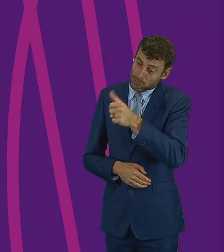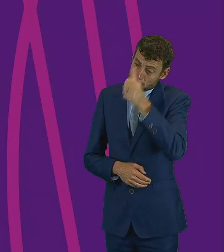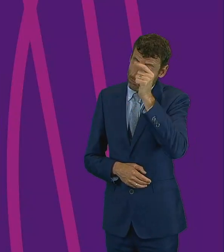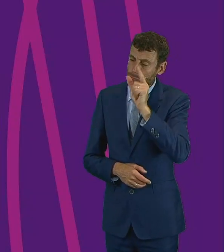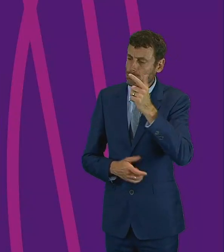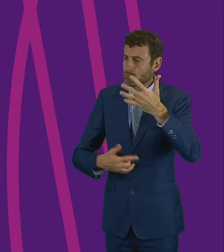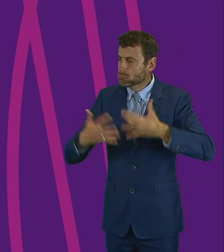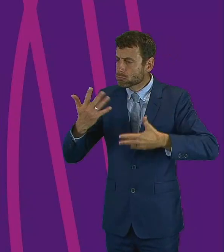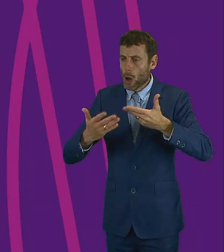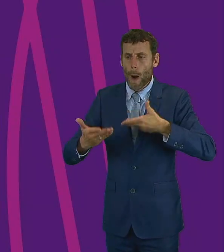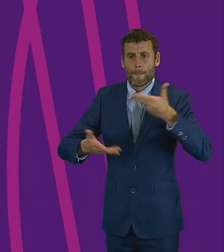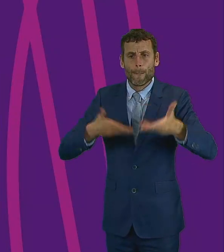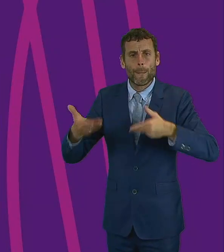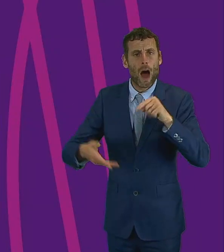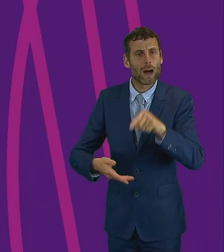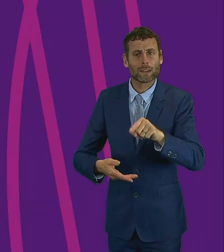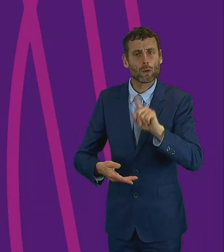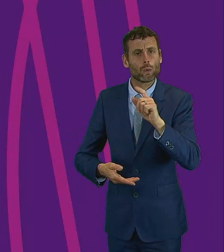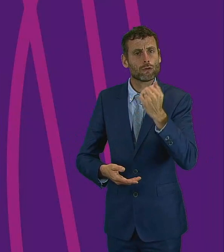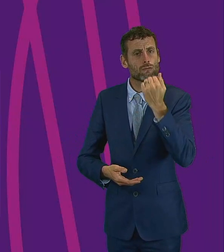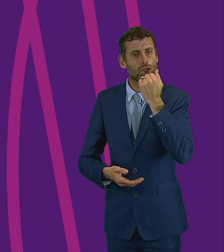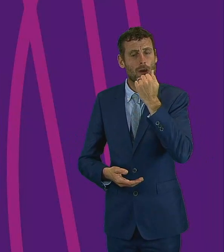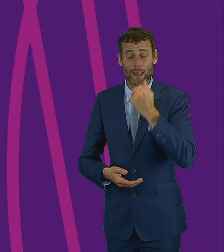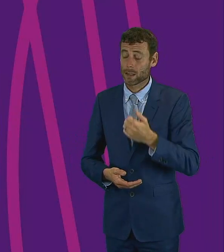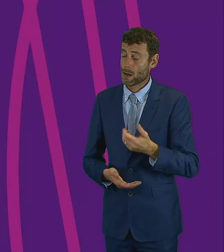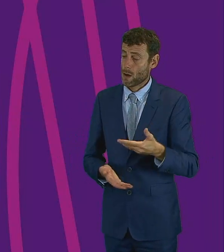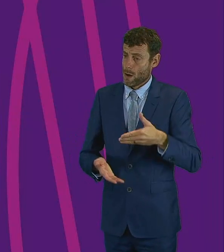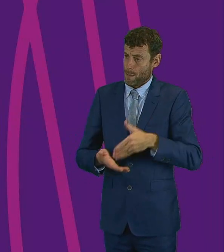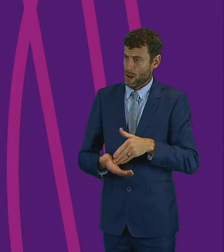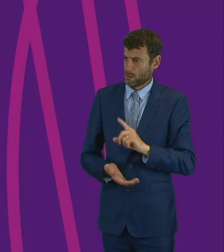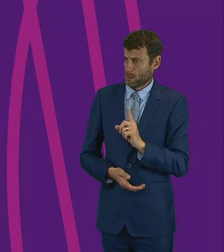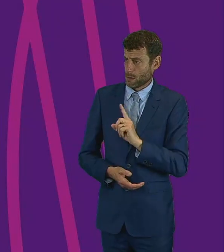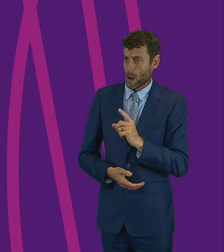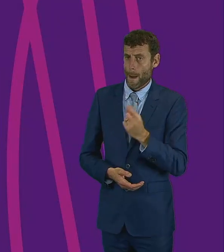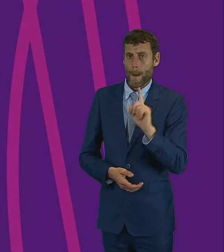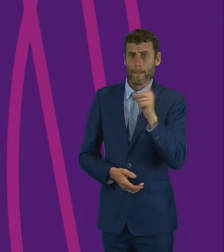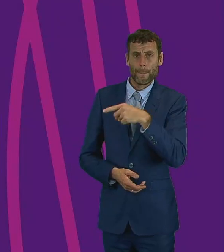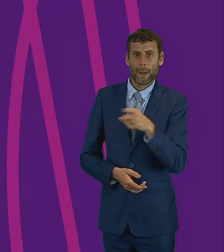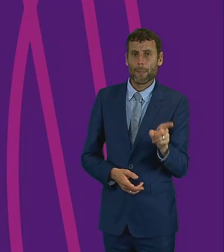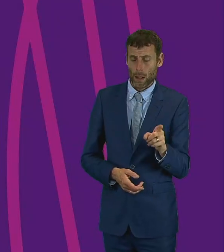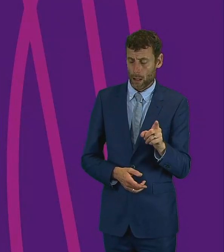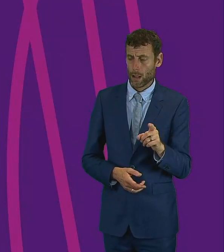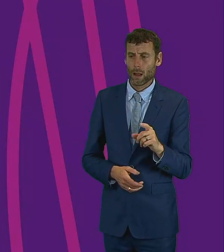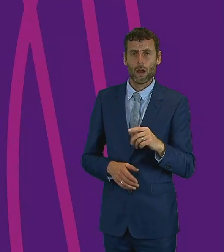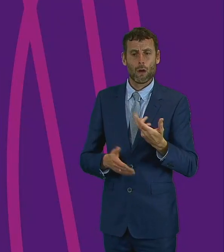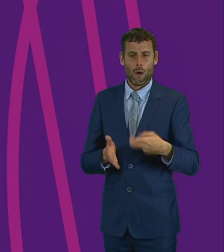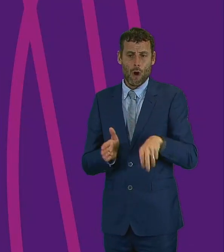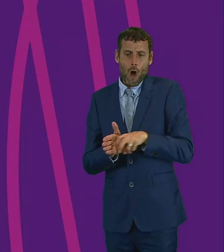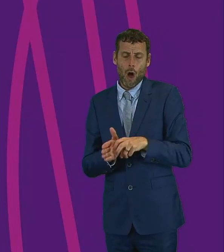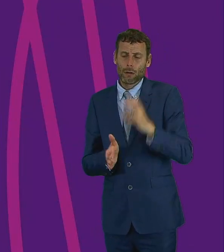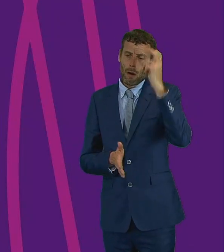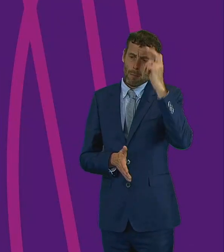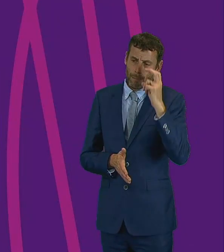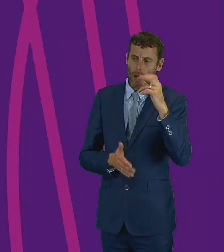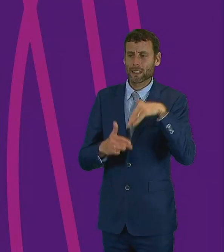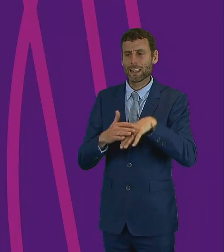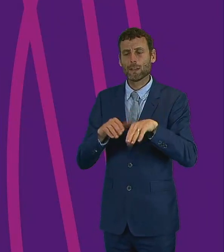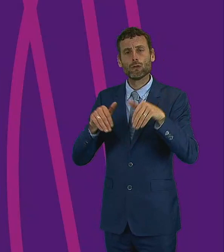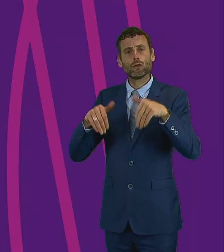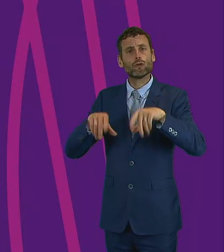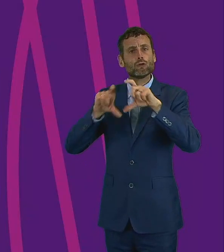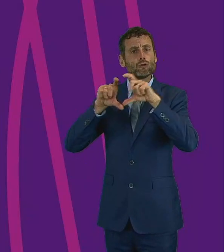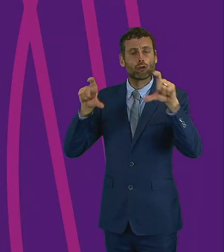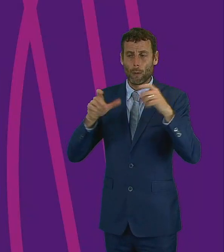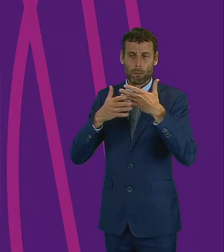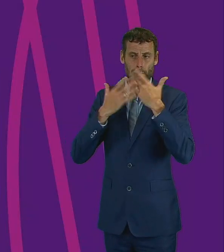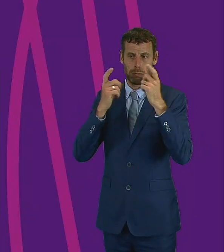some people not wearing face coverings in shops and public transport, how many fines have been issued for failing to comply with the face covering rules